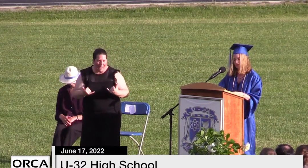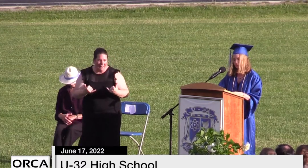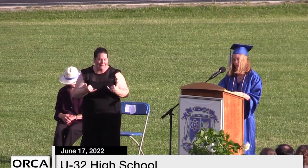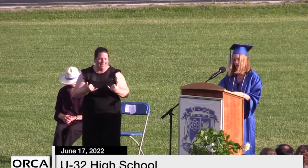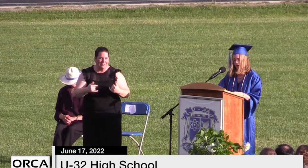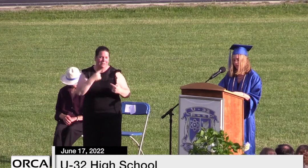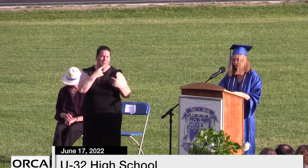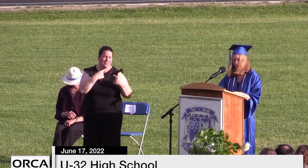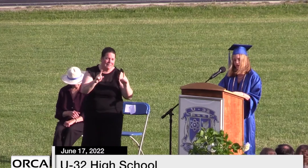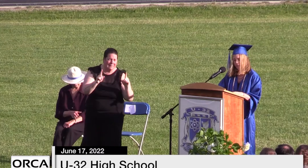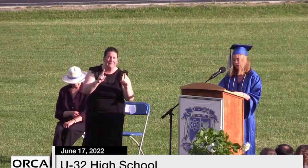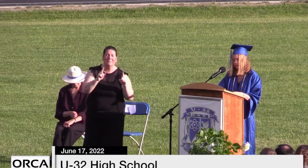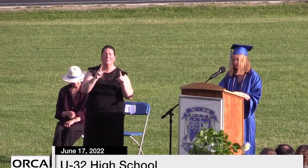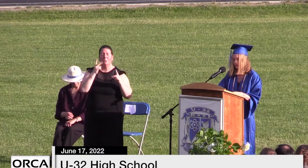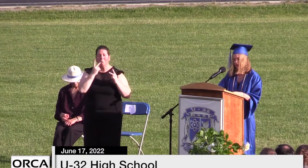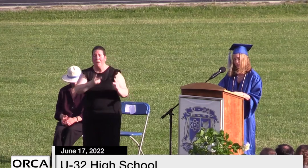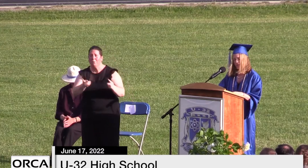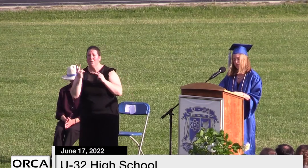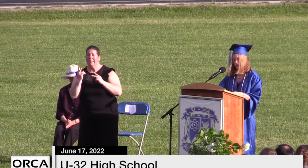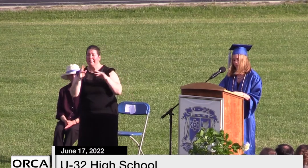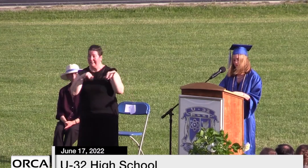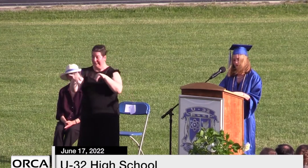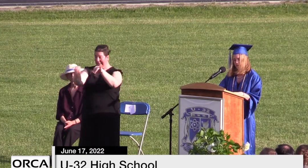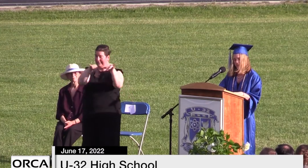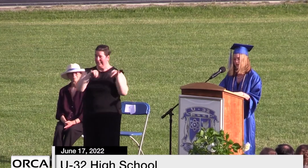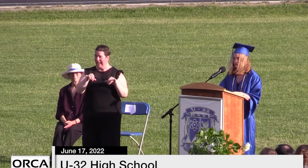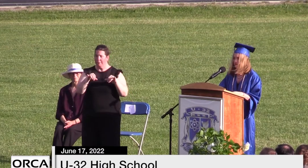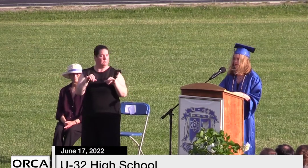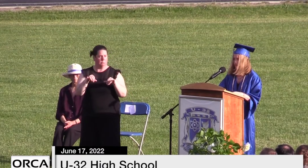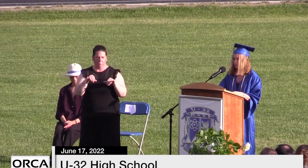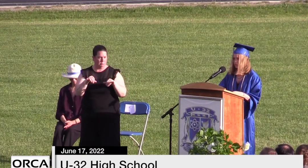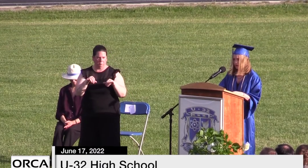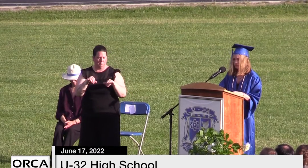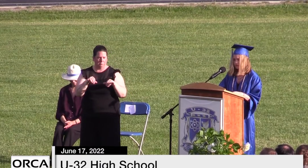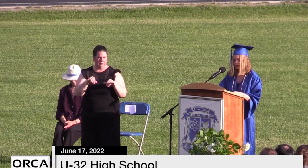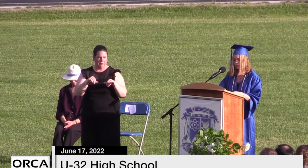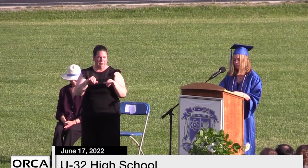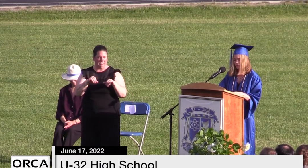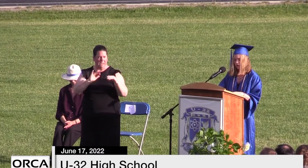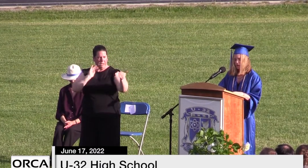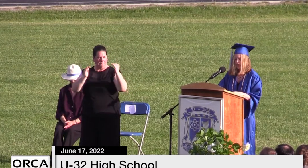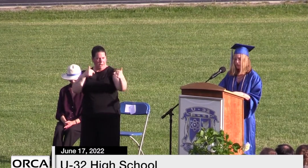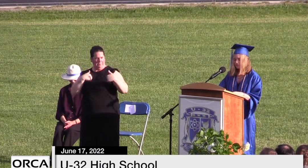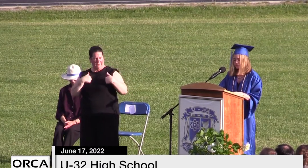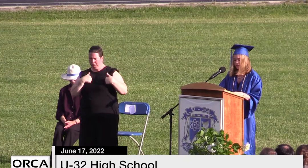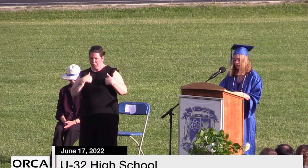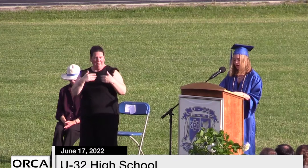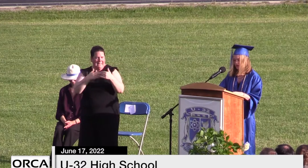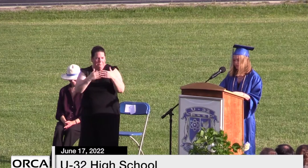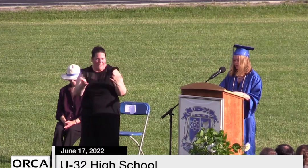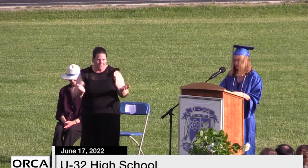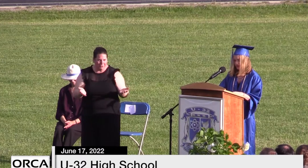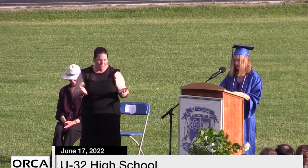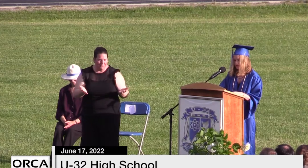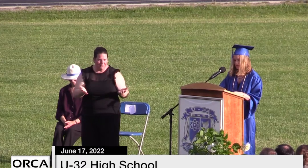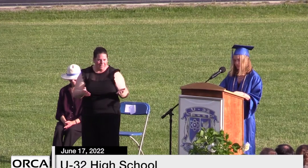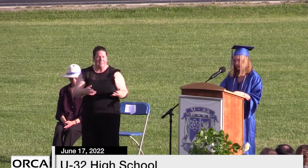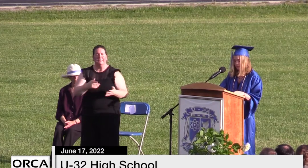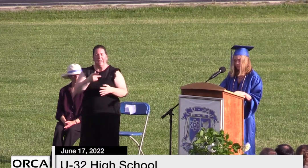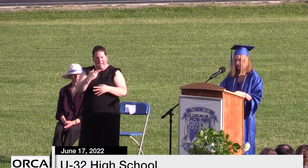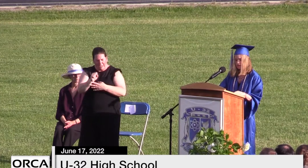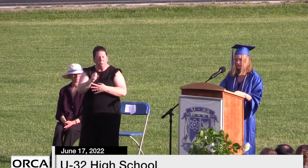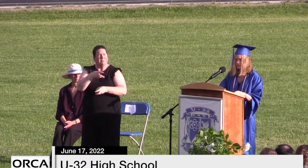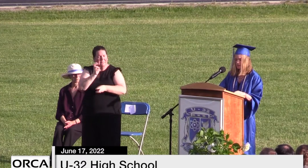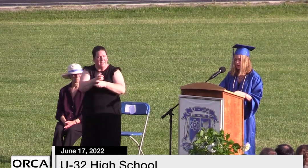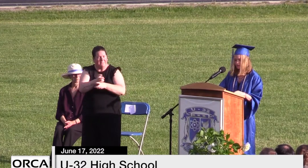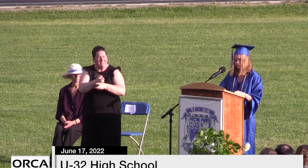your structure may not have looked like your peers, but they were never meant to be measured against anyone but yourself. It was a difficult high school experience. We